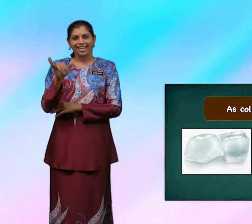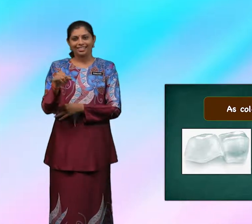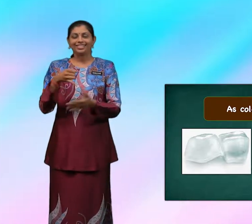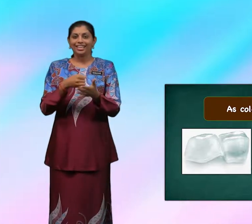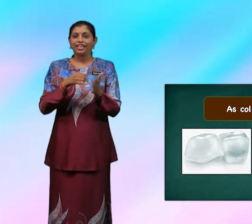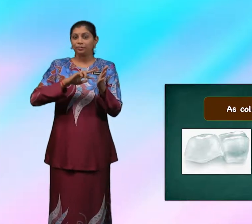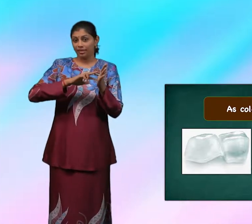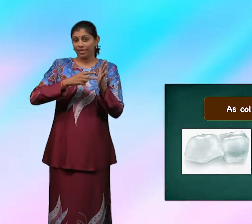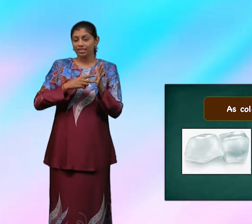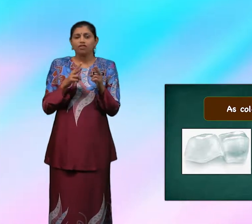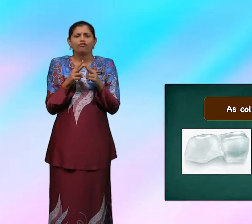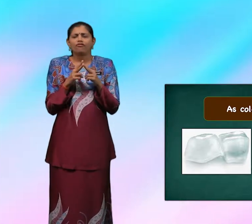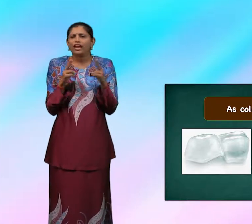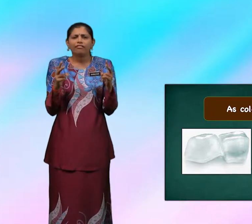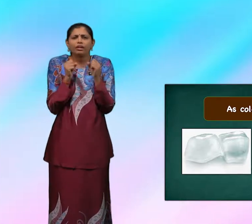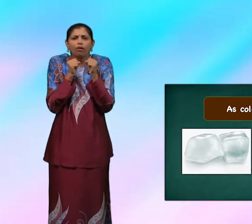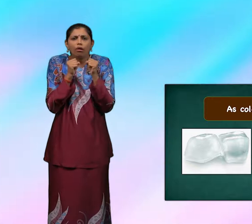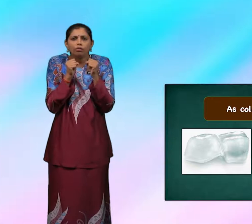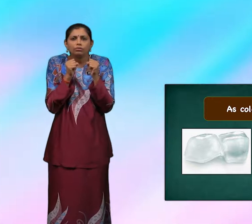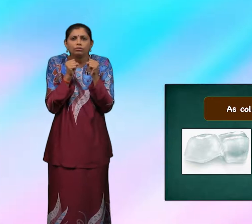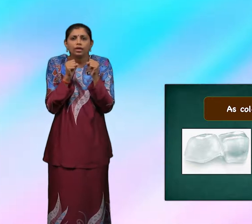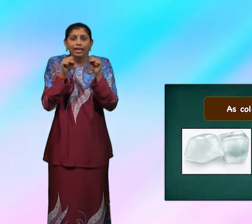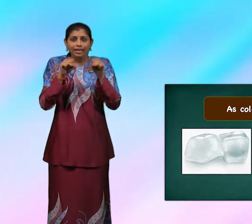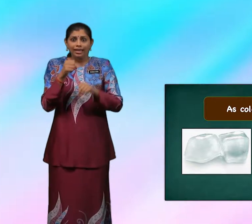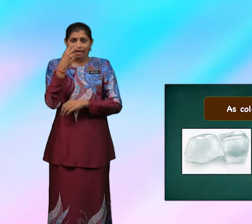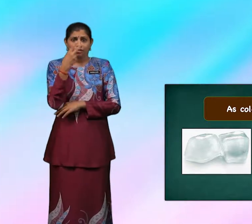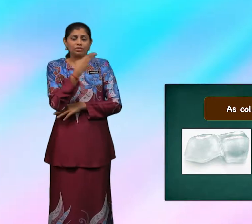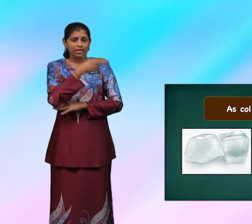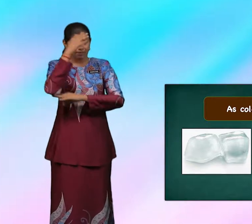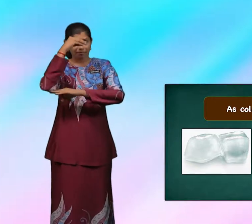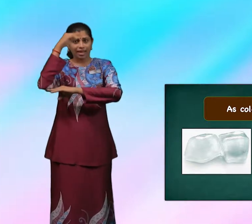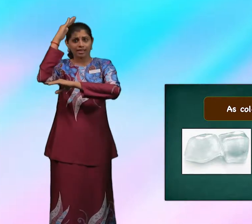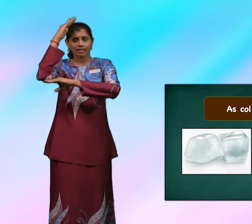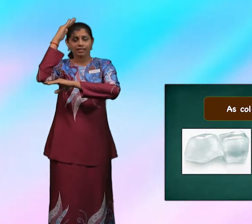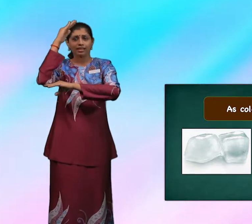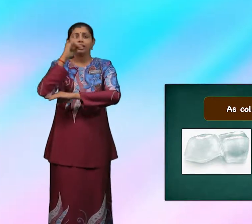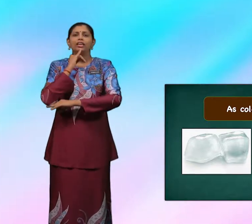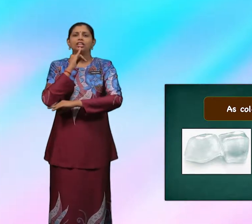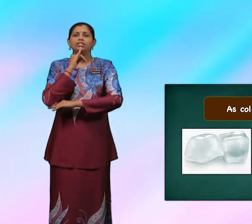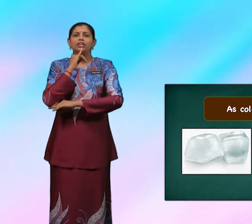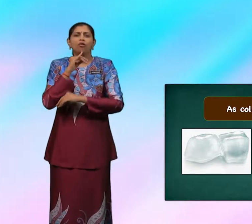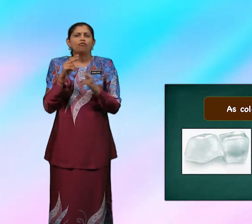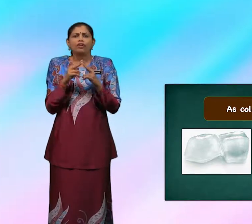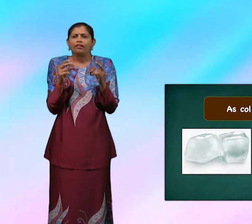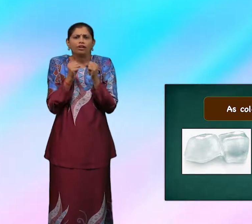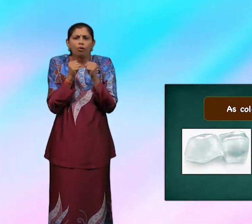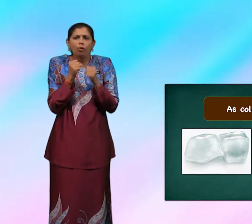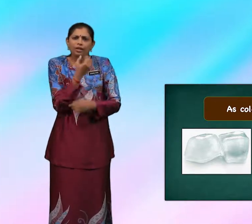Yes, it means very cold. Can you see the man is very cold